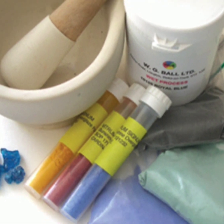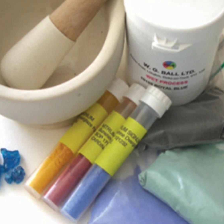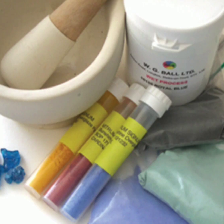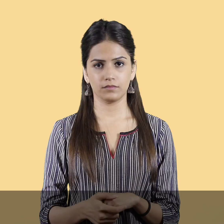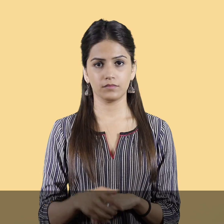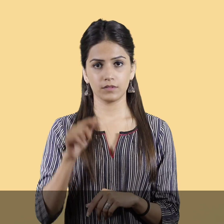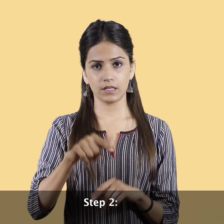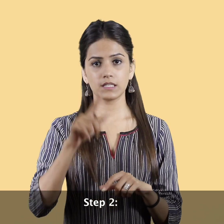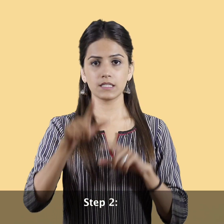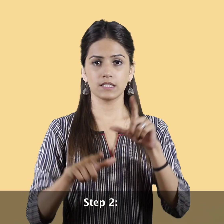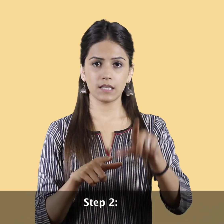Step 2.